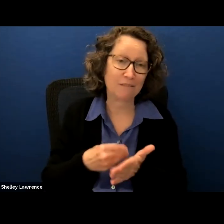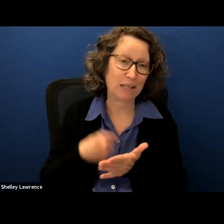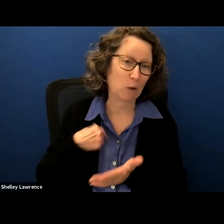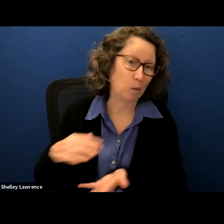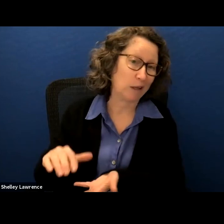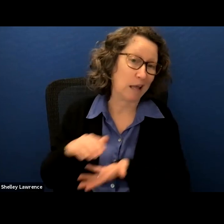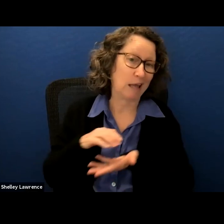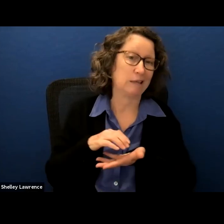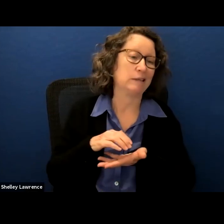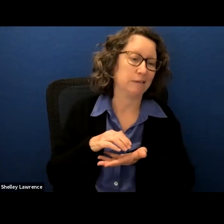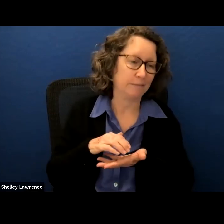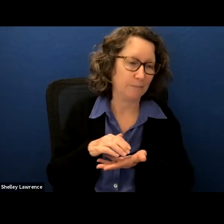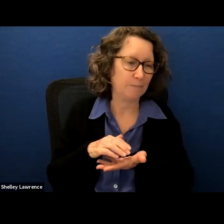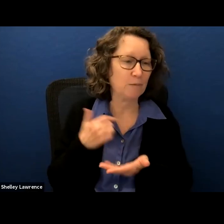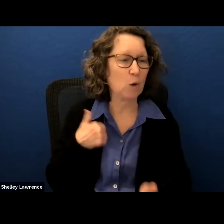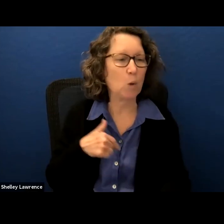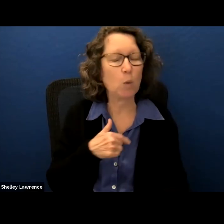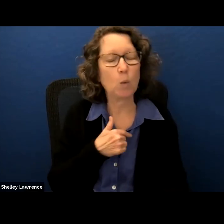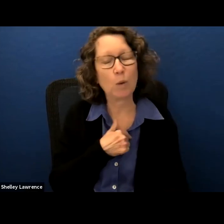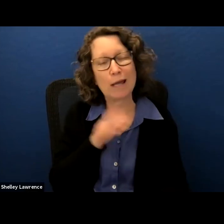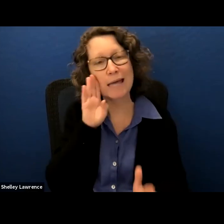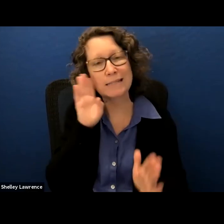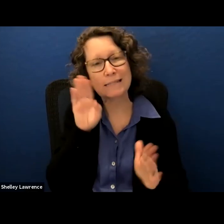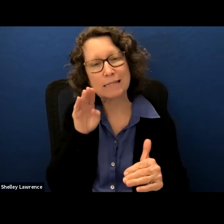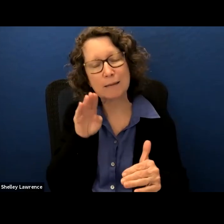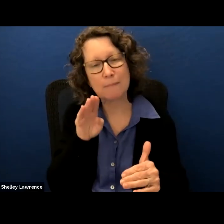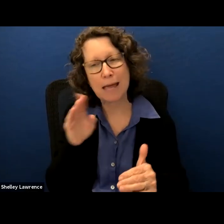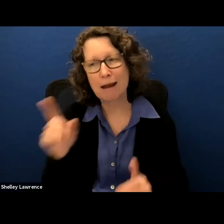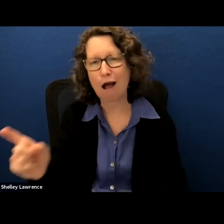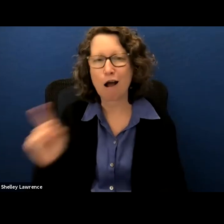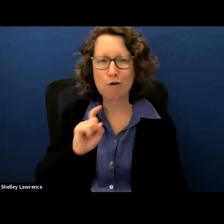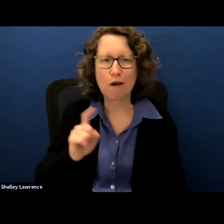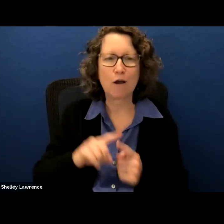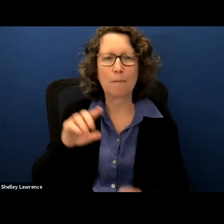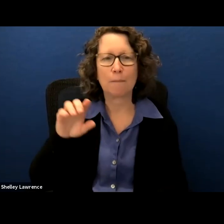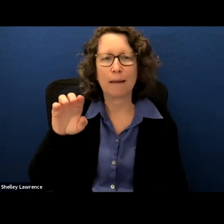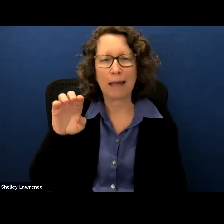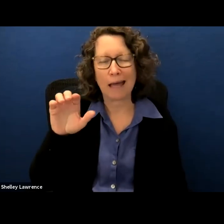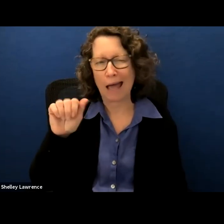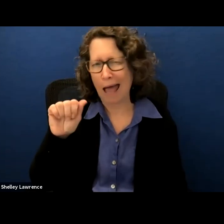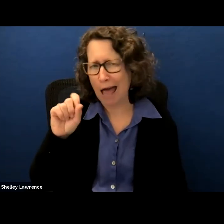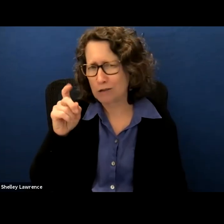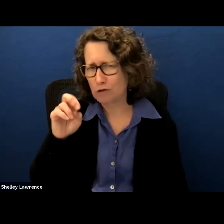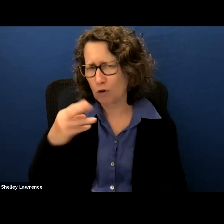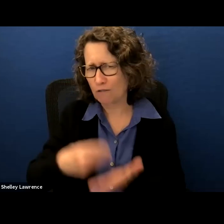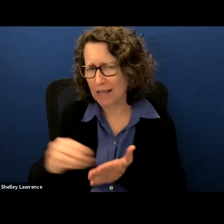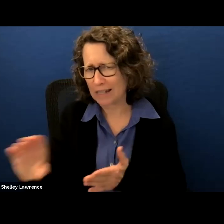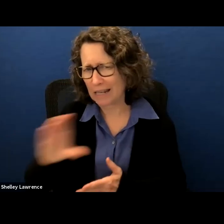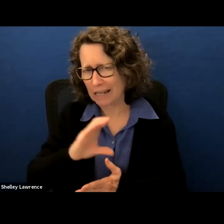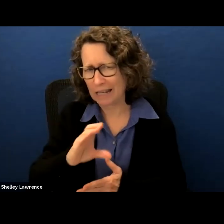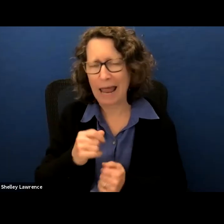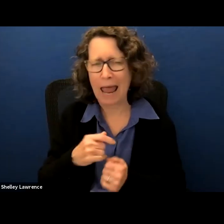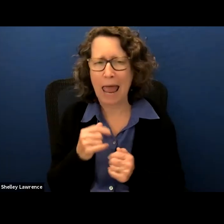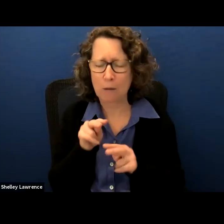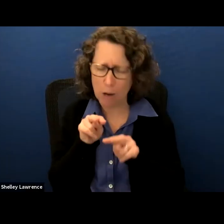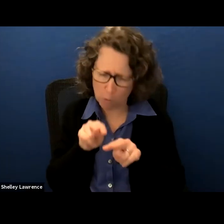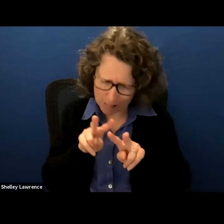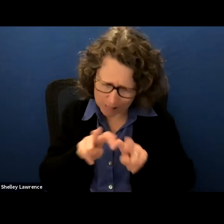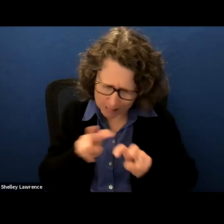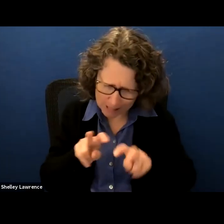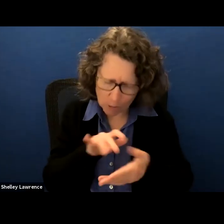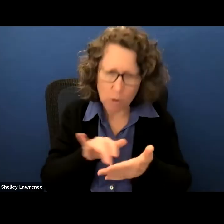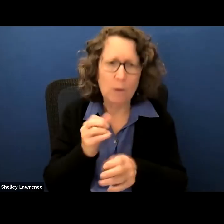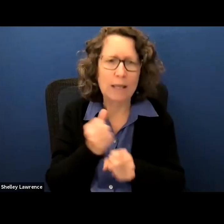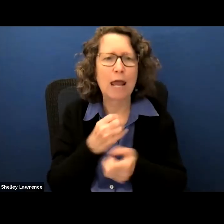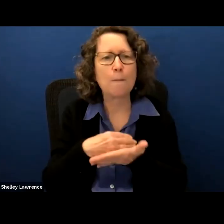receiving. We do anticipate a contribution from ESSER funding, and we will be taking a very close look at that when we do